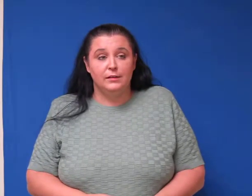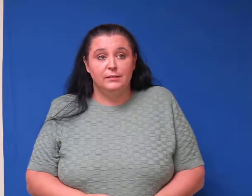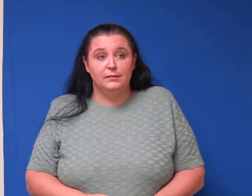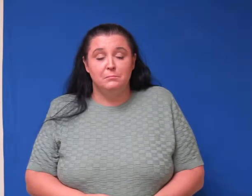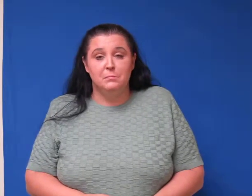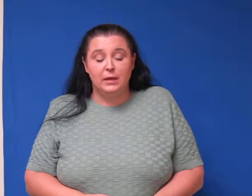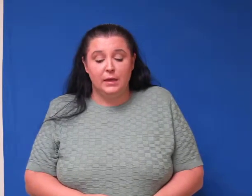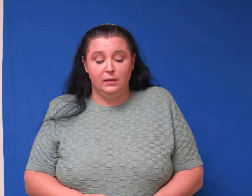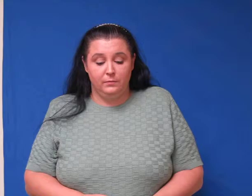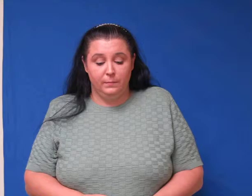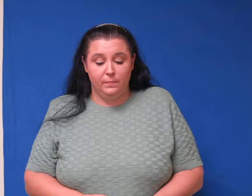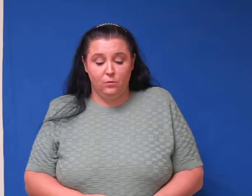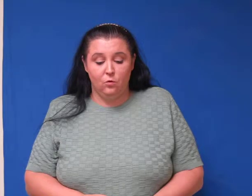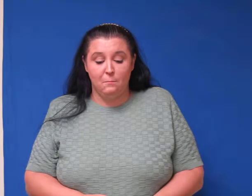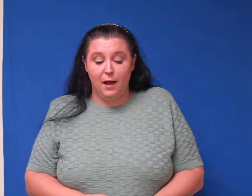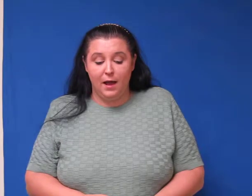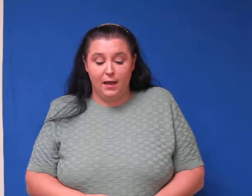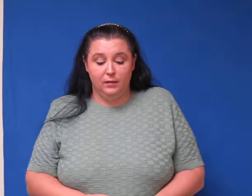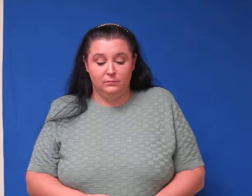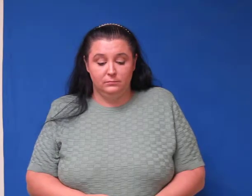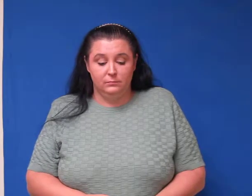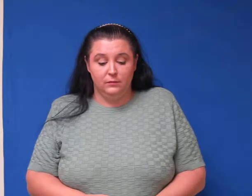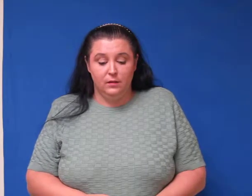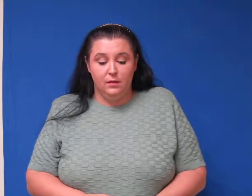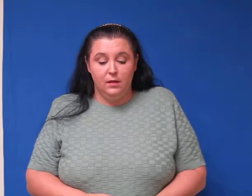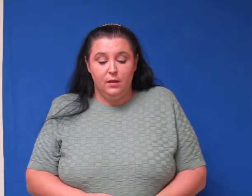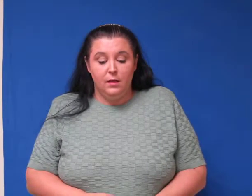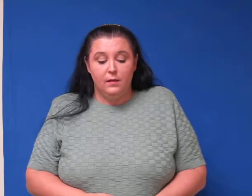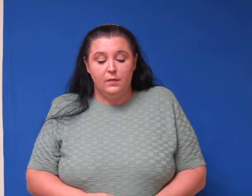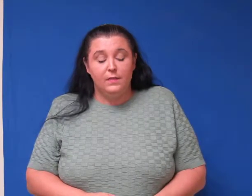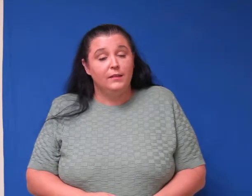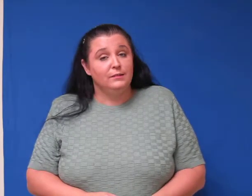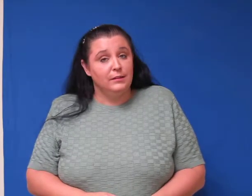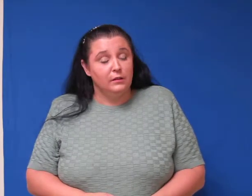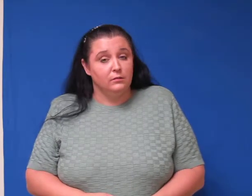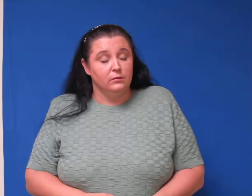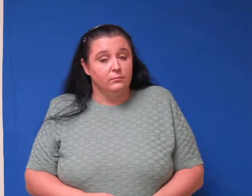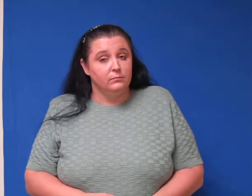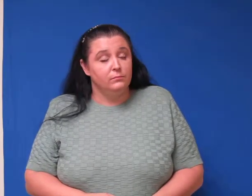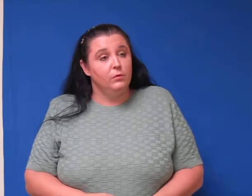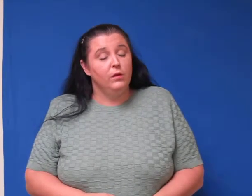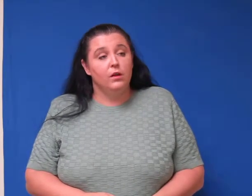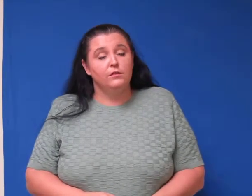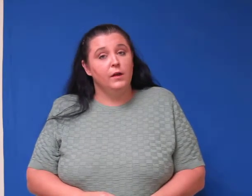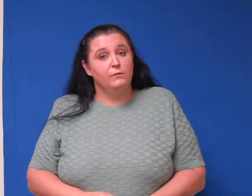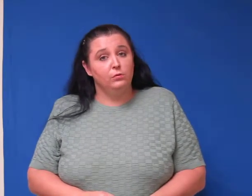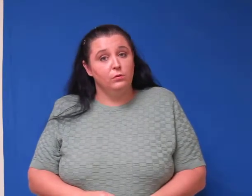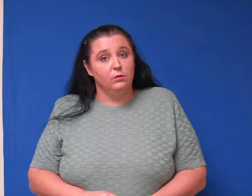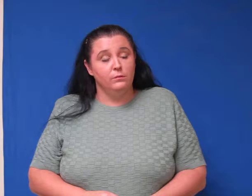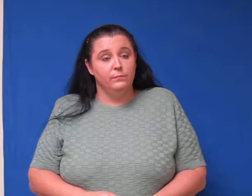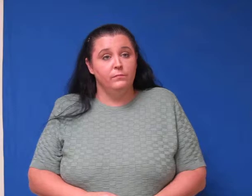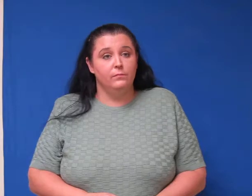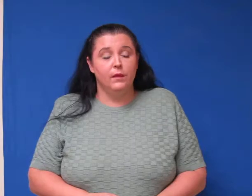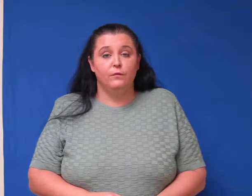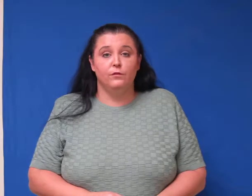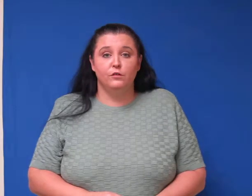is me or my. And then that's singular, but we also have plural. Now, first